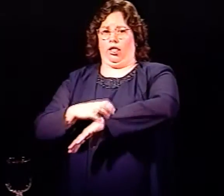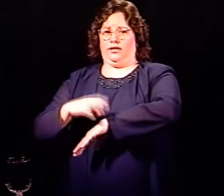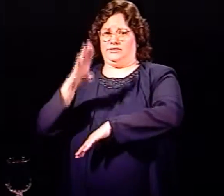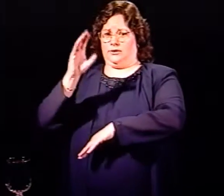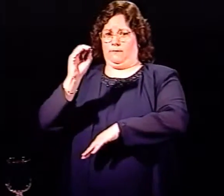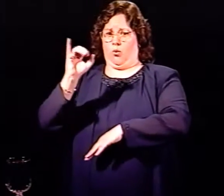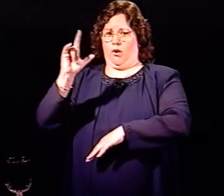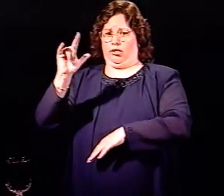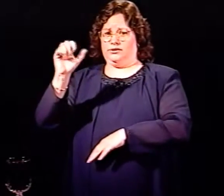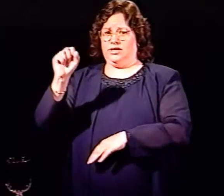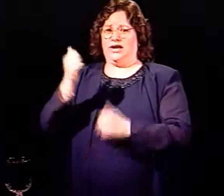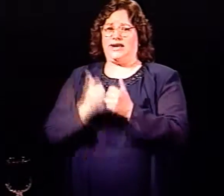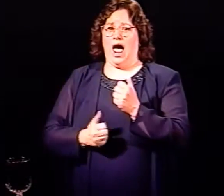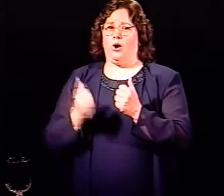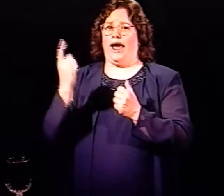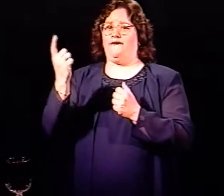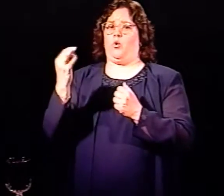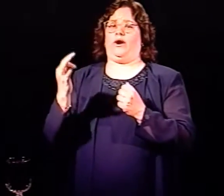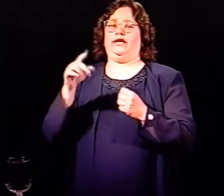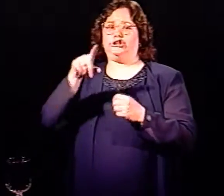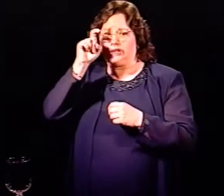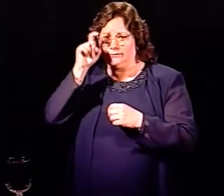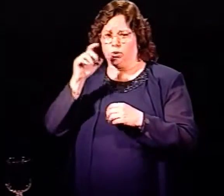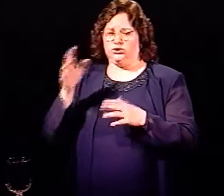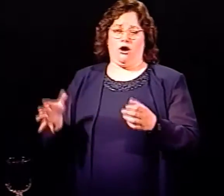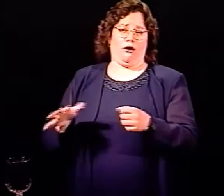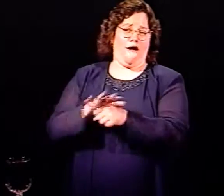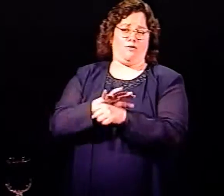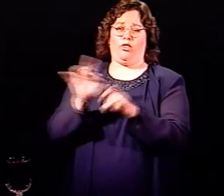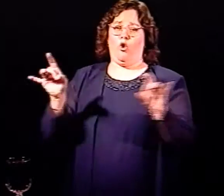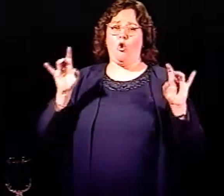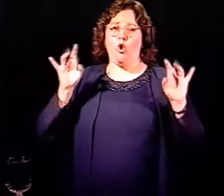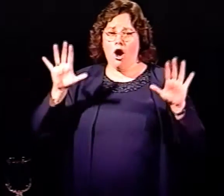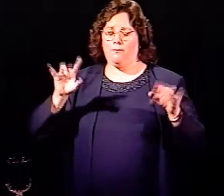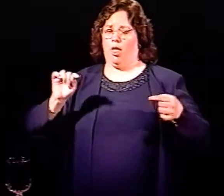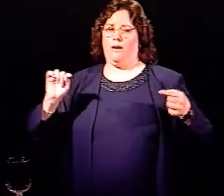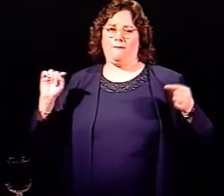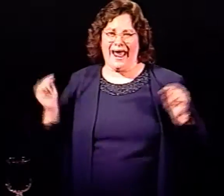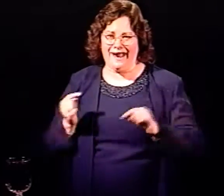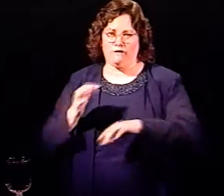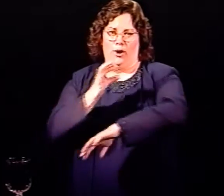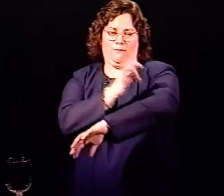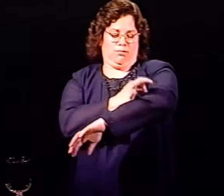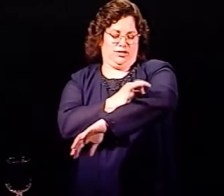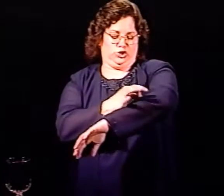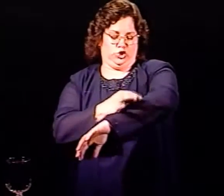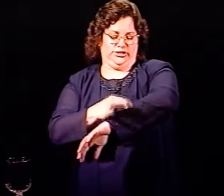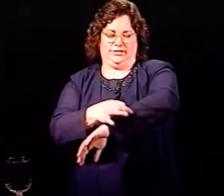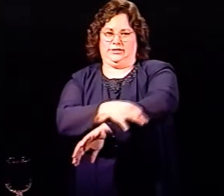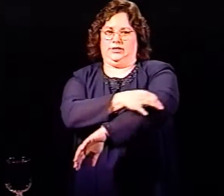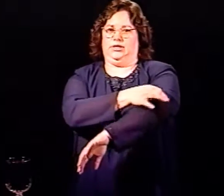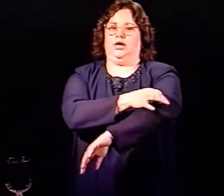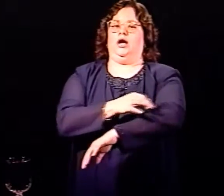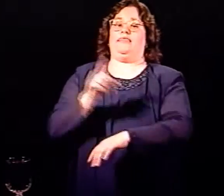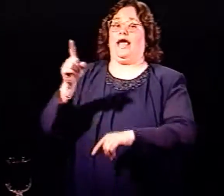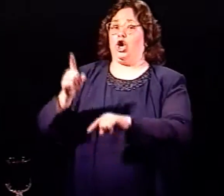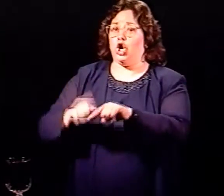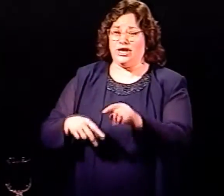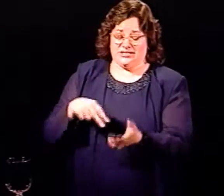Boils. Now everyone in Egypt was covered with horrible, painful blisters and boils. They couldn't